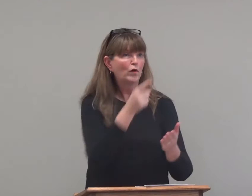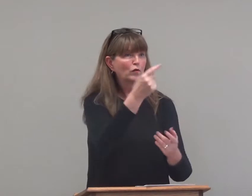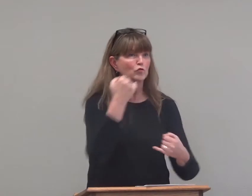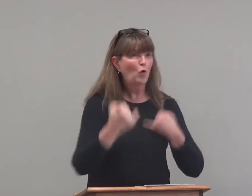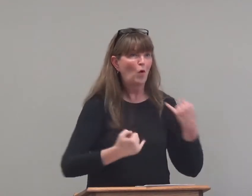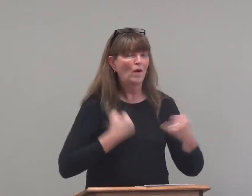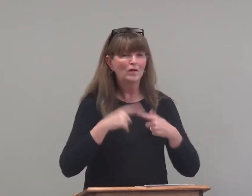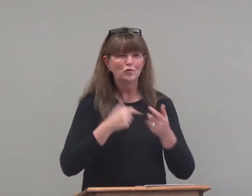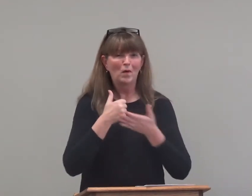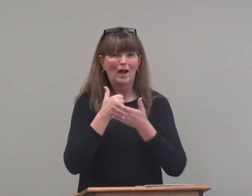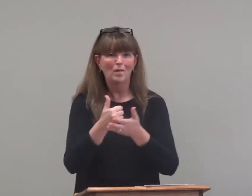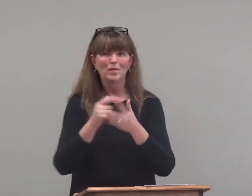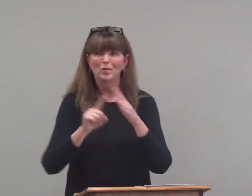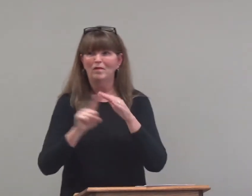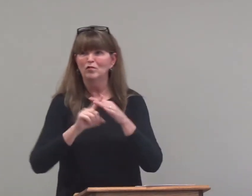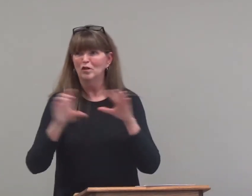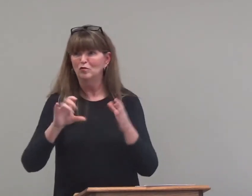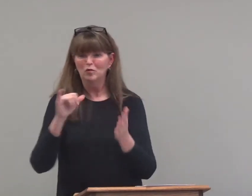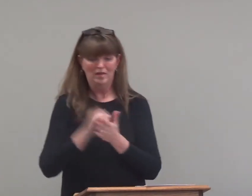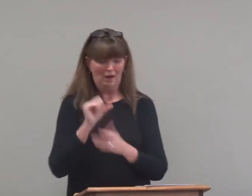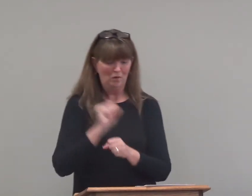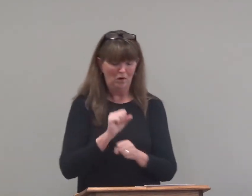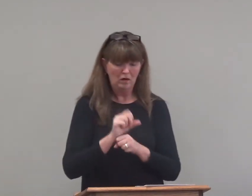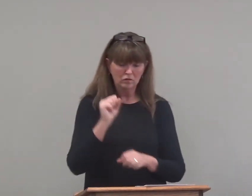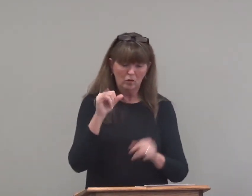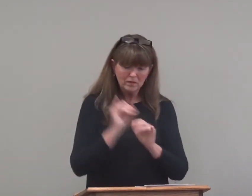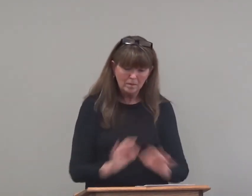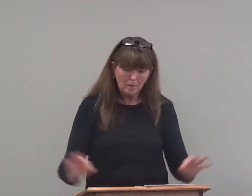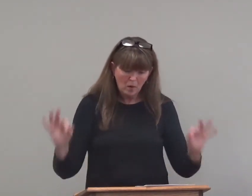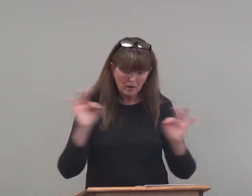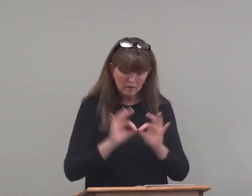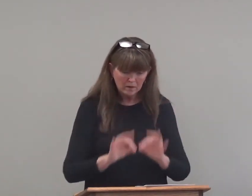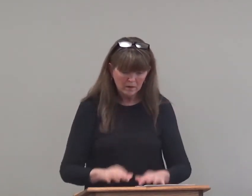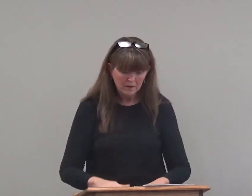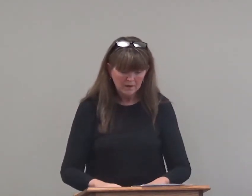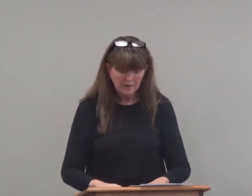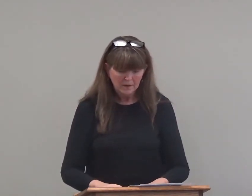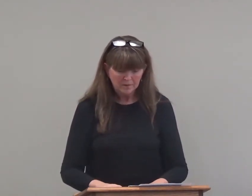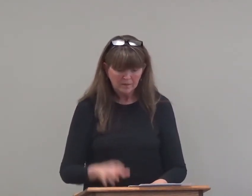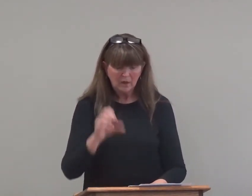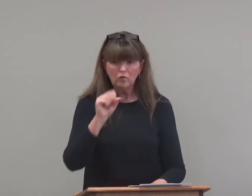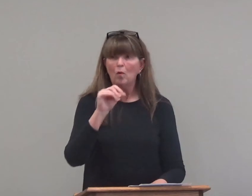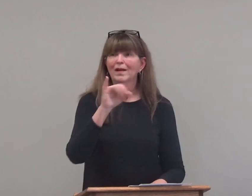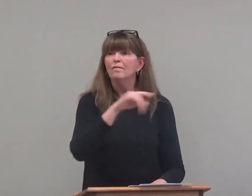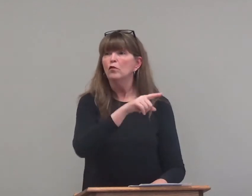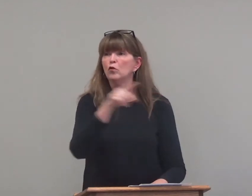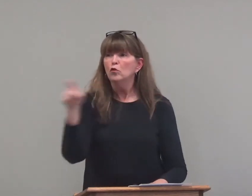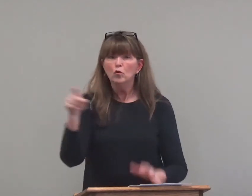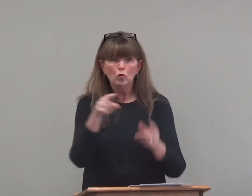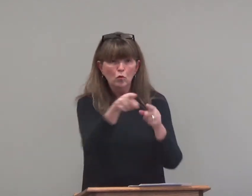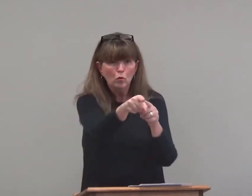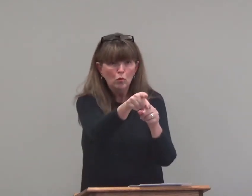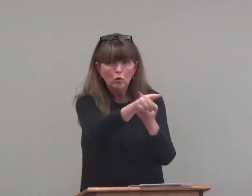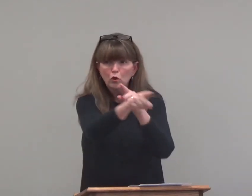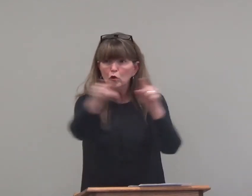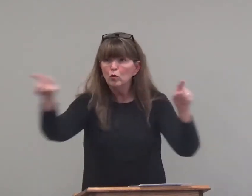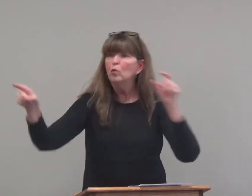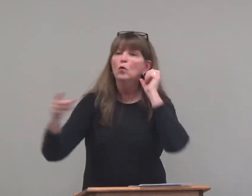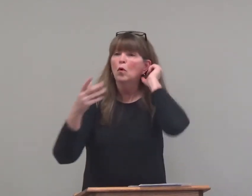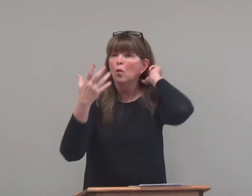And I'm sure it brought her joy to be able to help that person. Service is so important. So if any